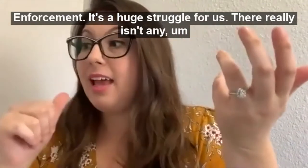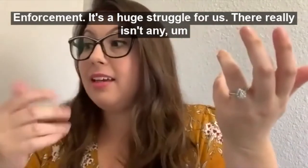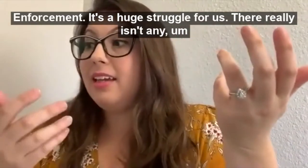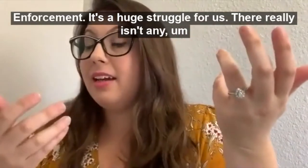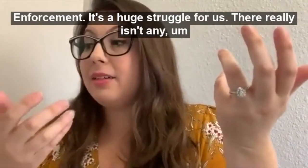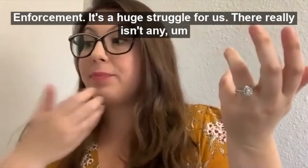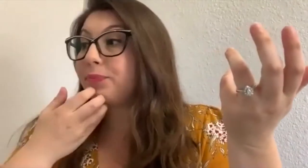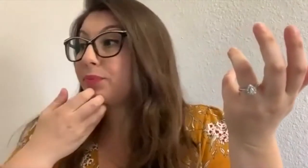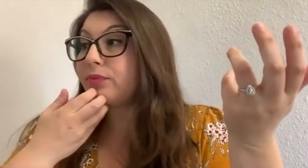any